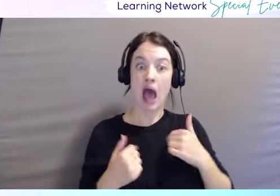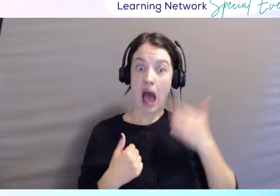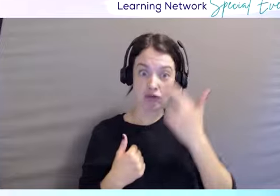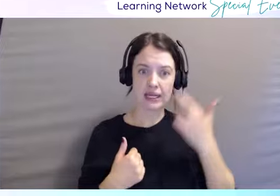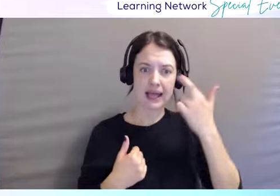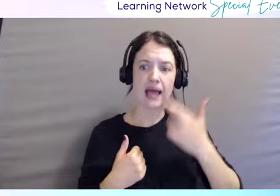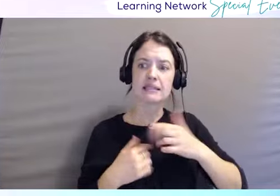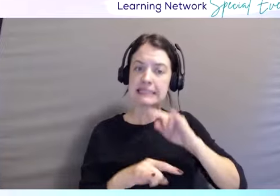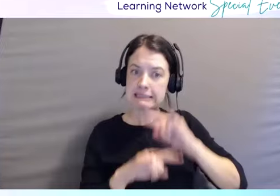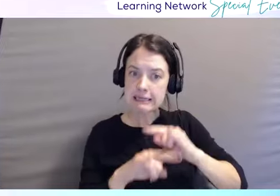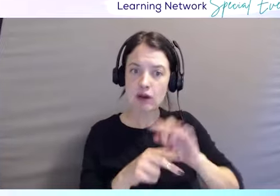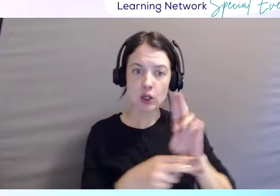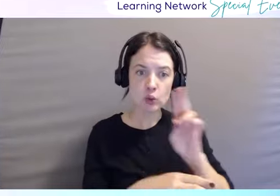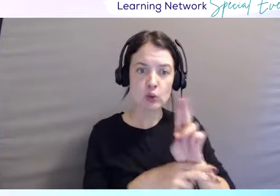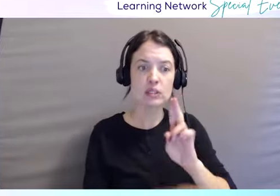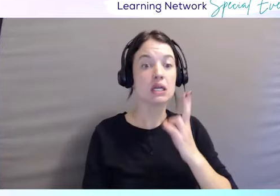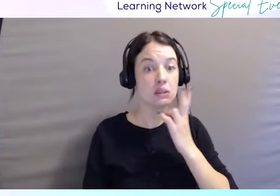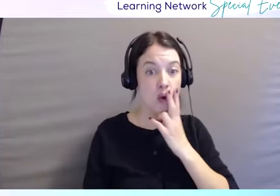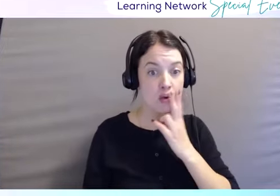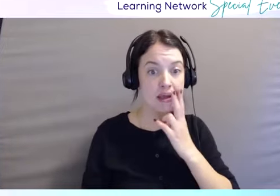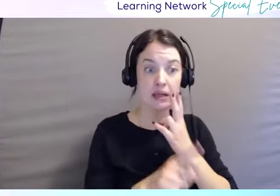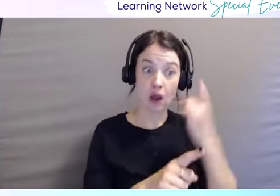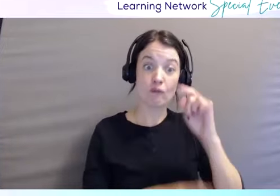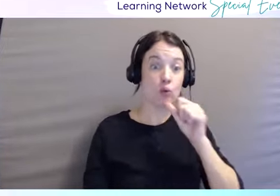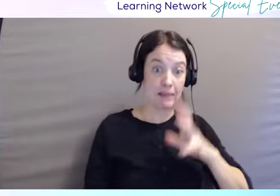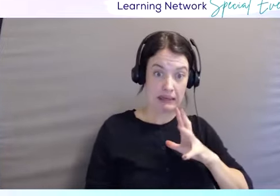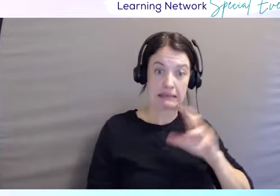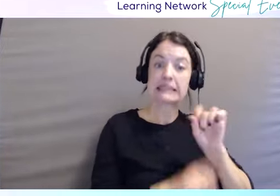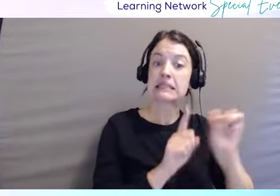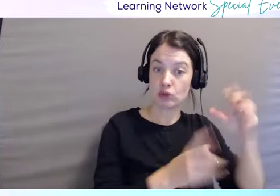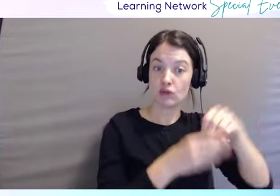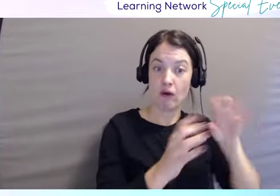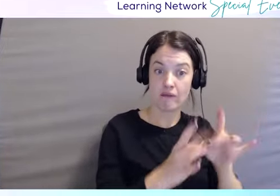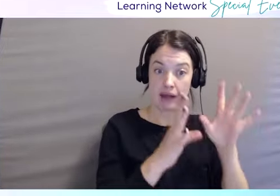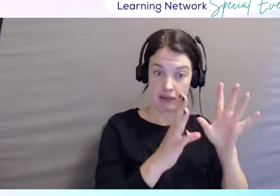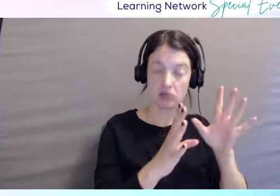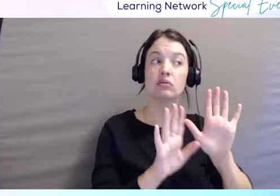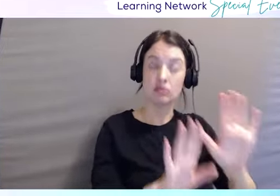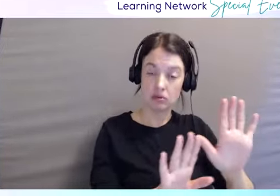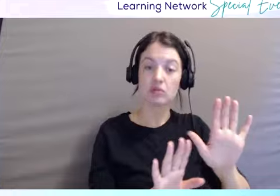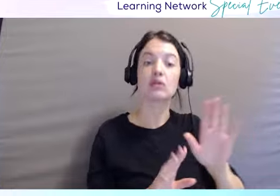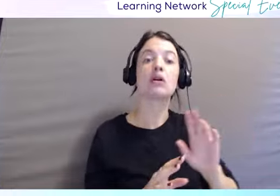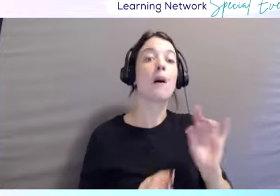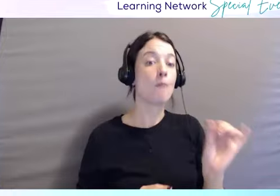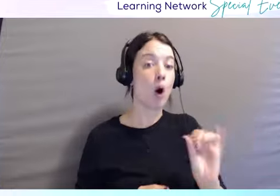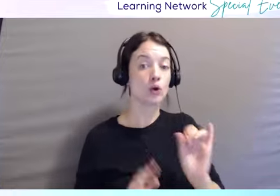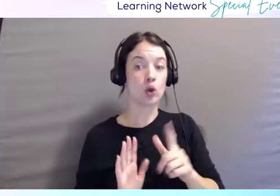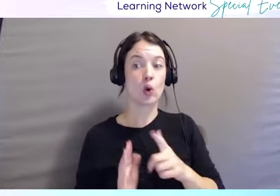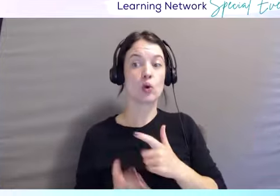of violence, but not only, actually stopped women from perhaps expressing their anger, which